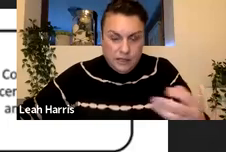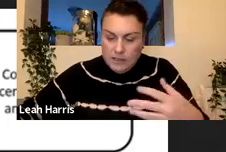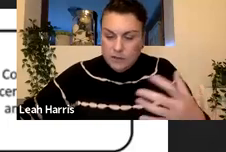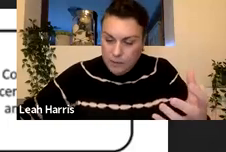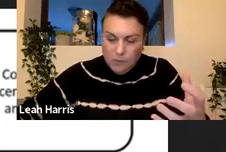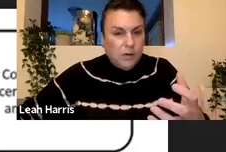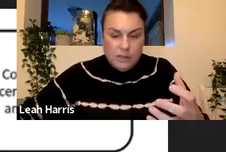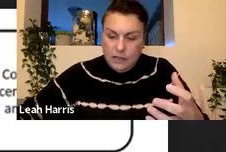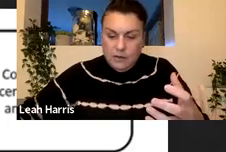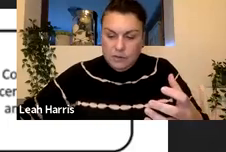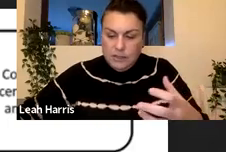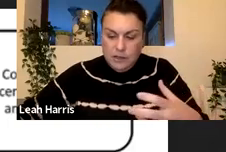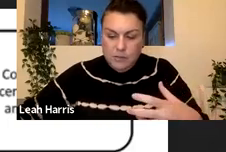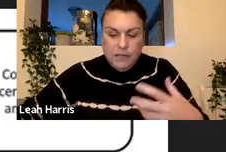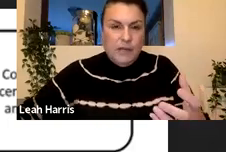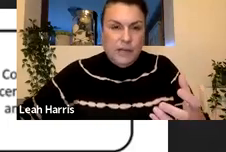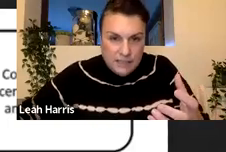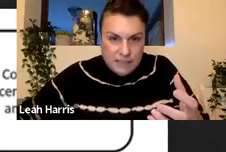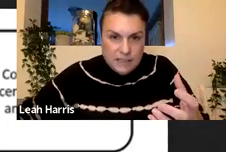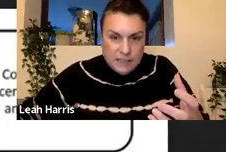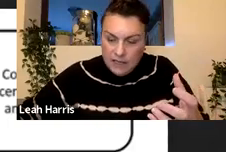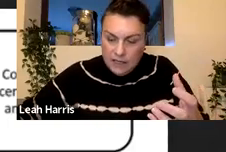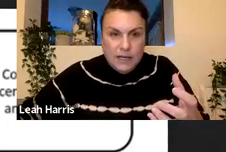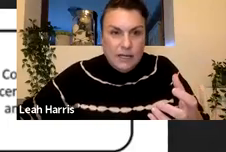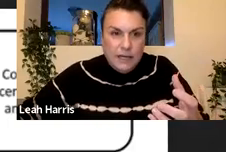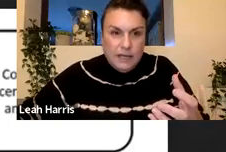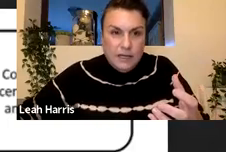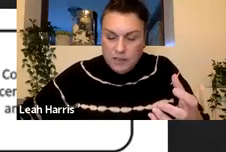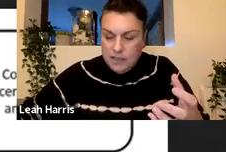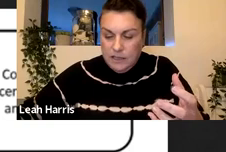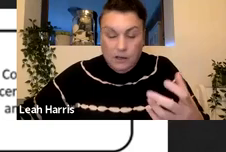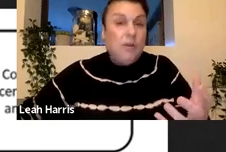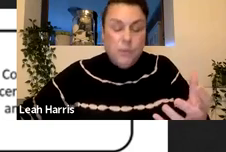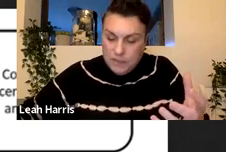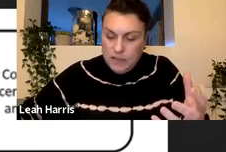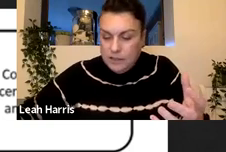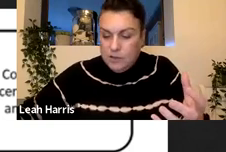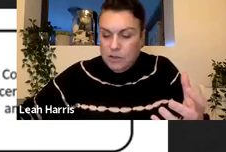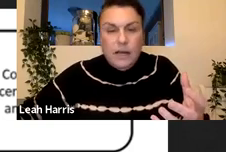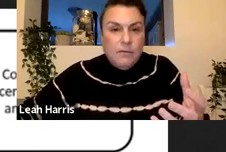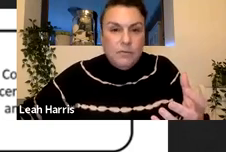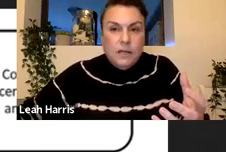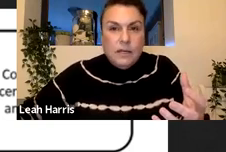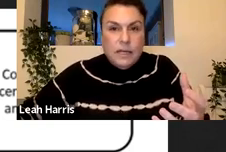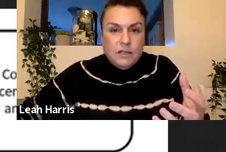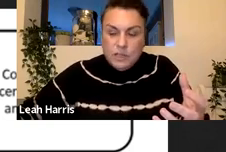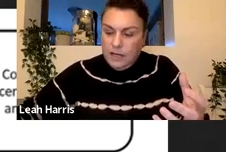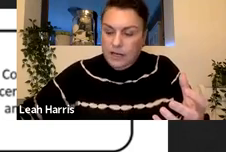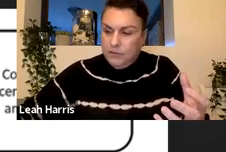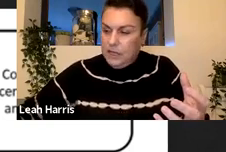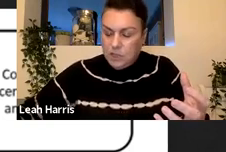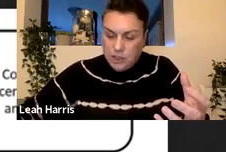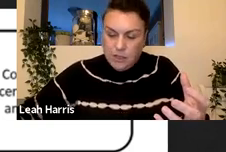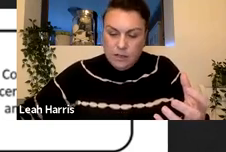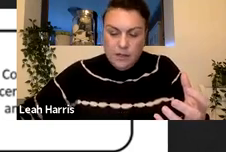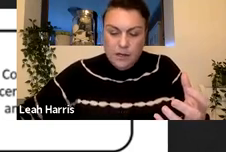area it's still being worked out um even as this is slotted 988 in our state everywhere slotted to go live in july